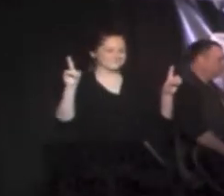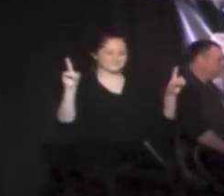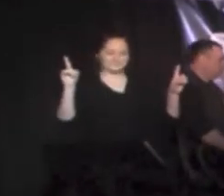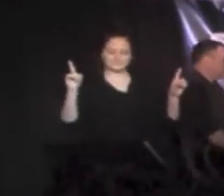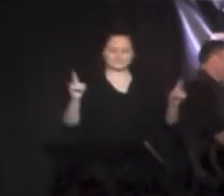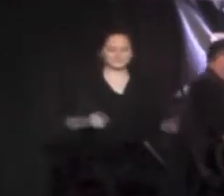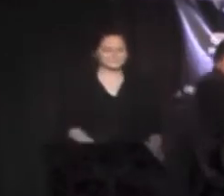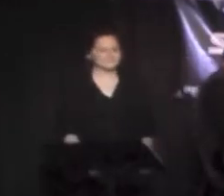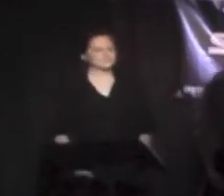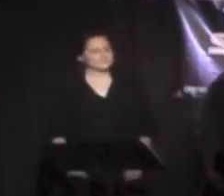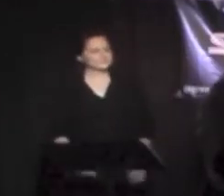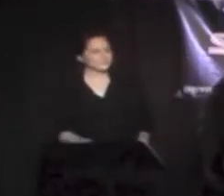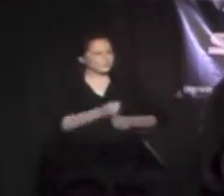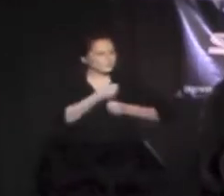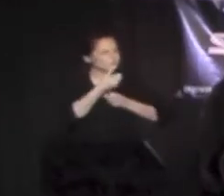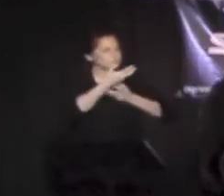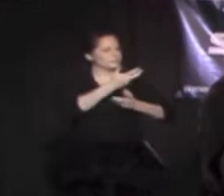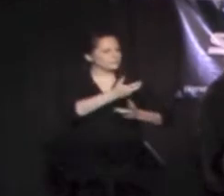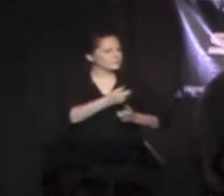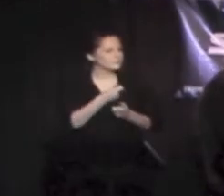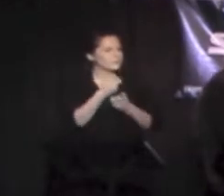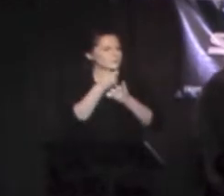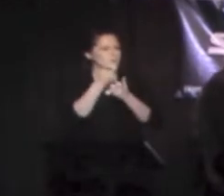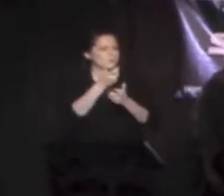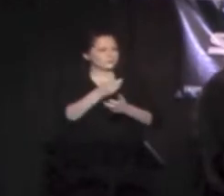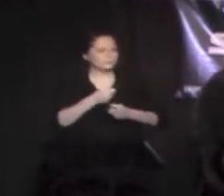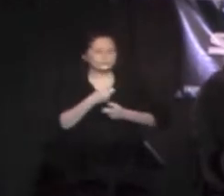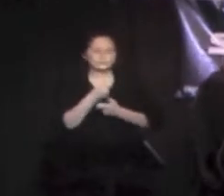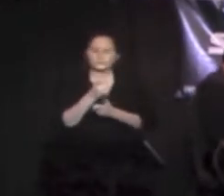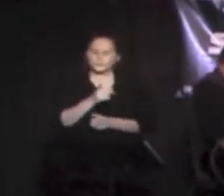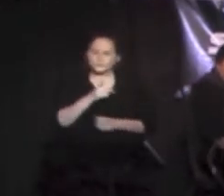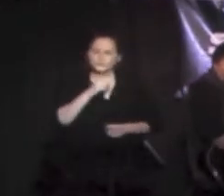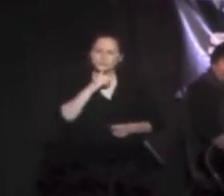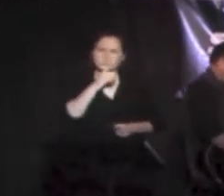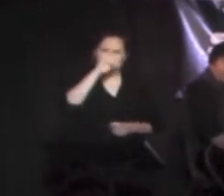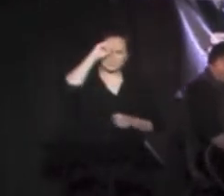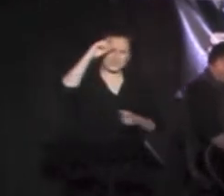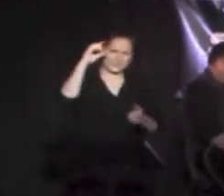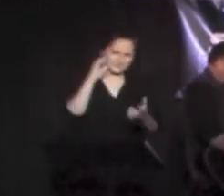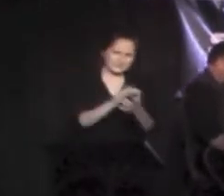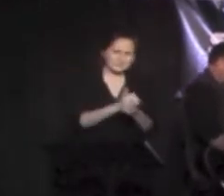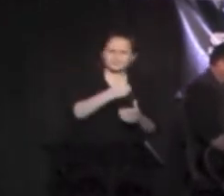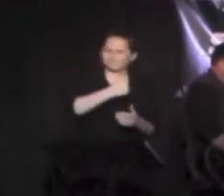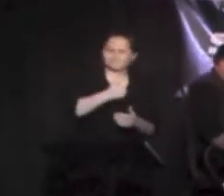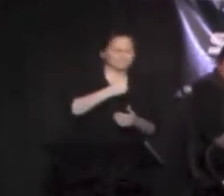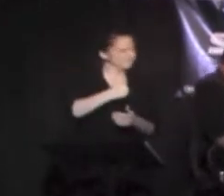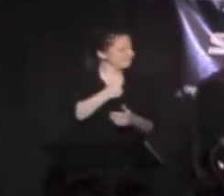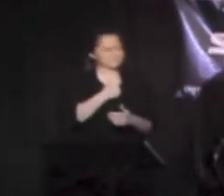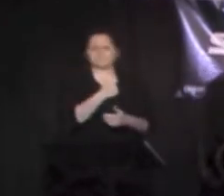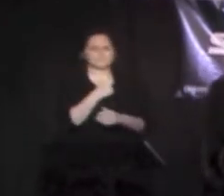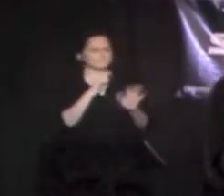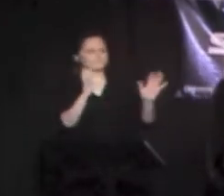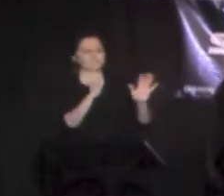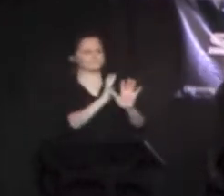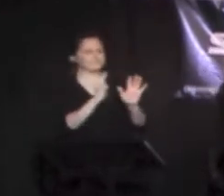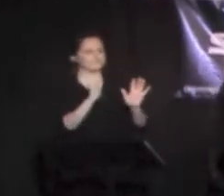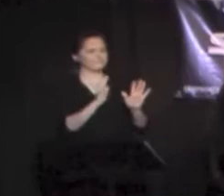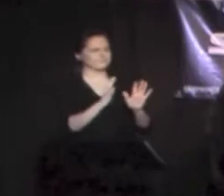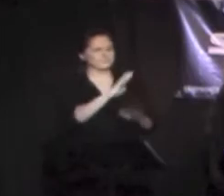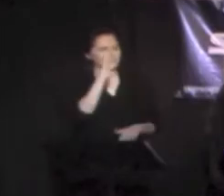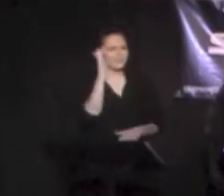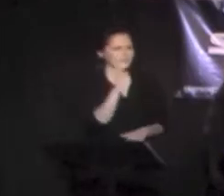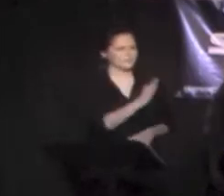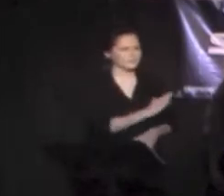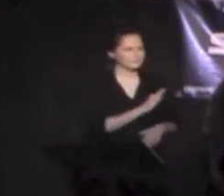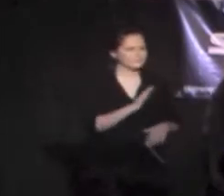And if I expressed how I felt I had to imagine making a feeling Once again